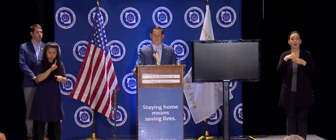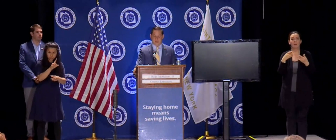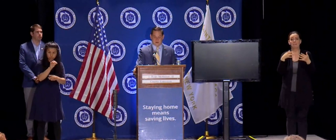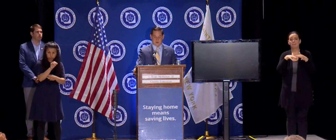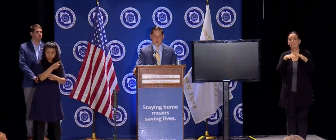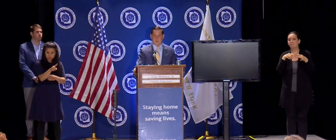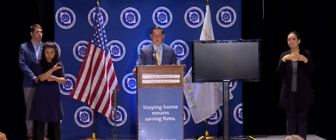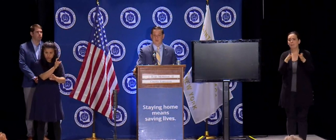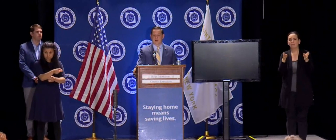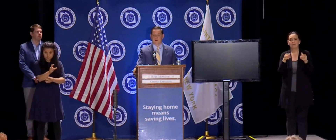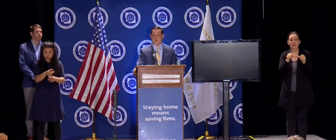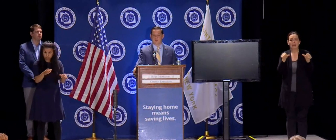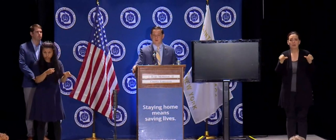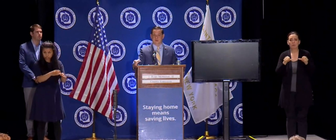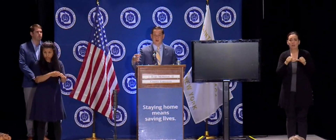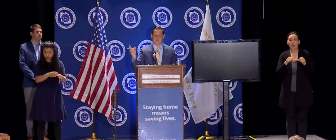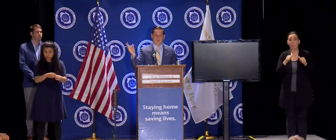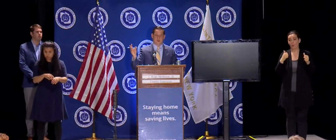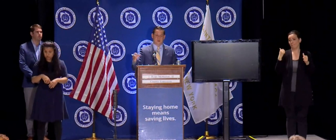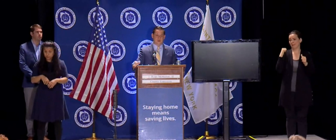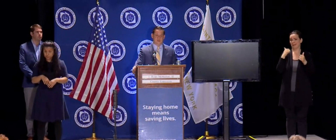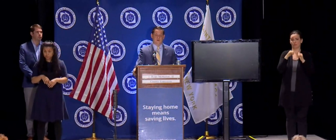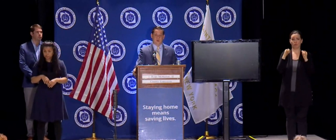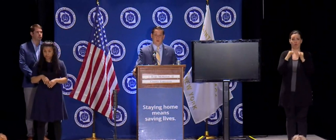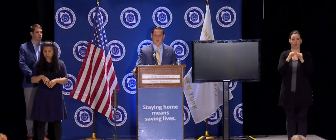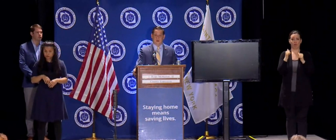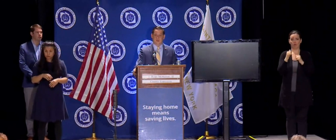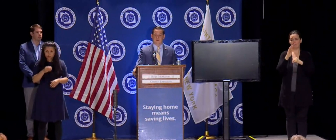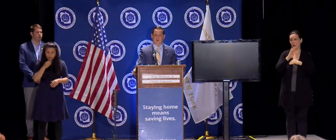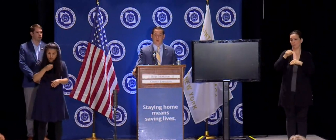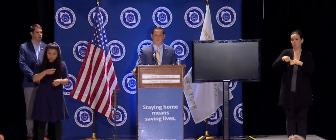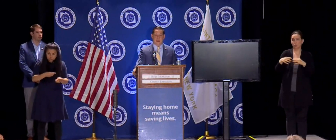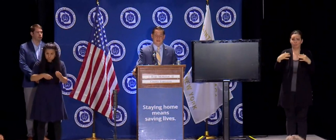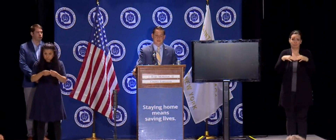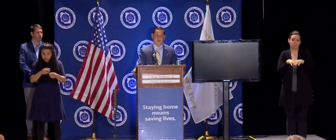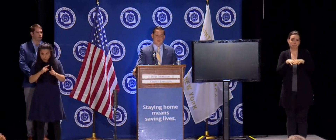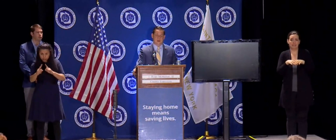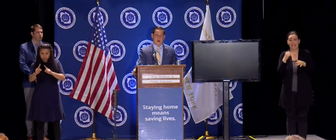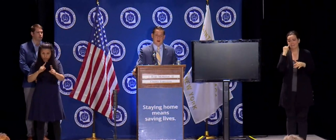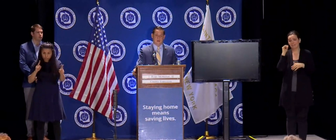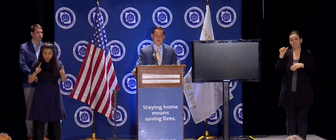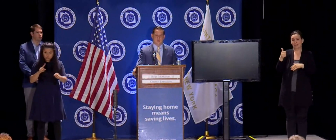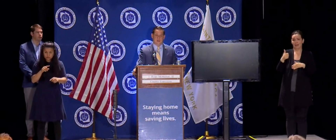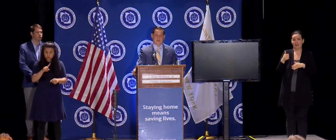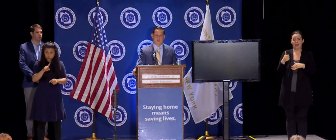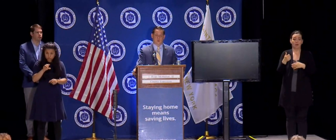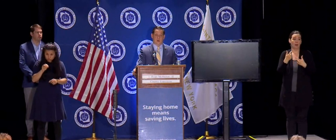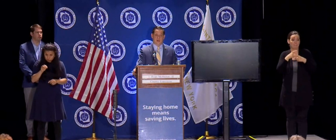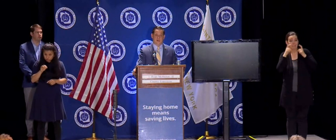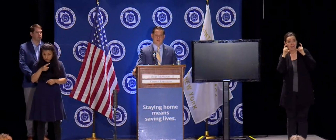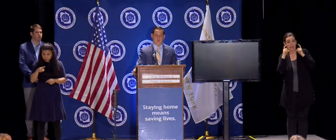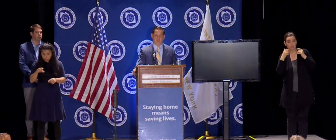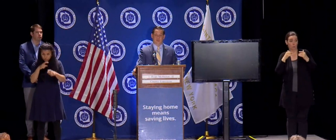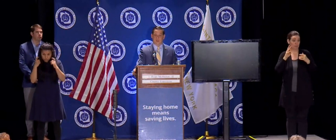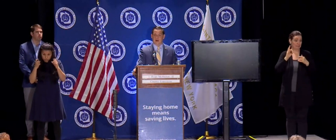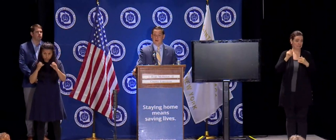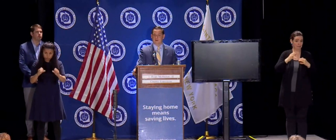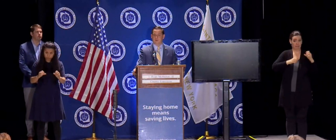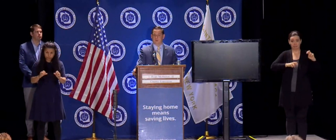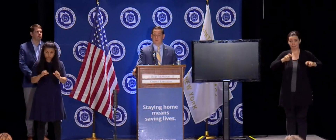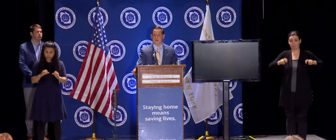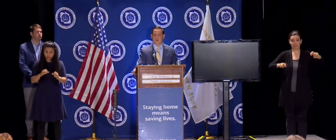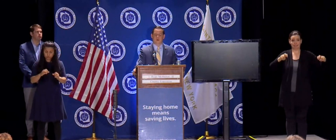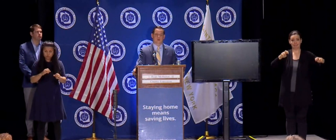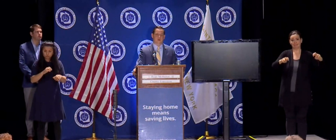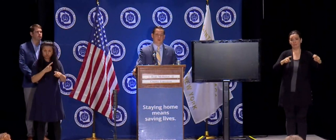or in a backyard barbecue, 10 individuals, stay with 6 feet apart or else you have to wear a mask. Is there a way, so at church right now you can have